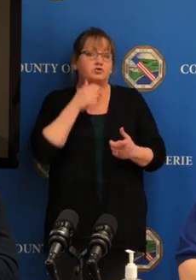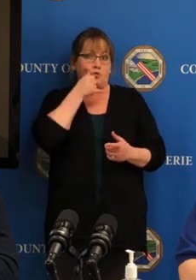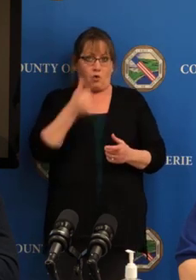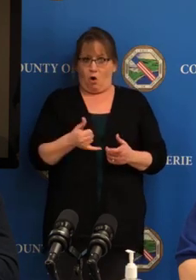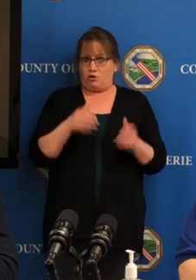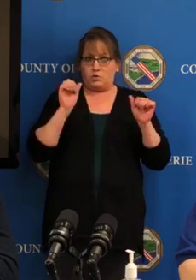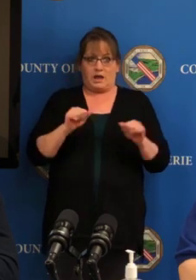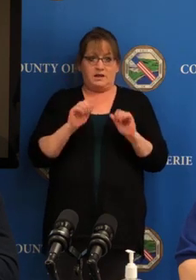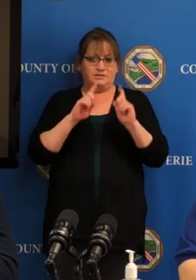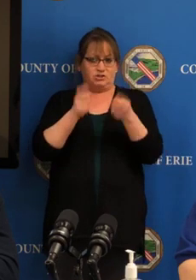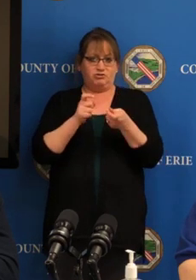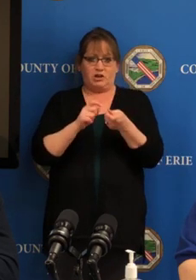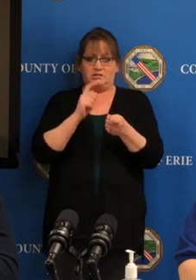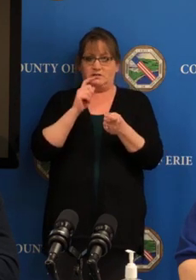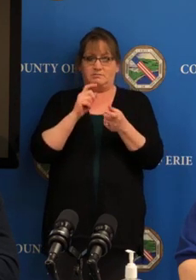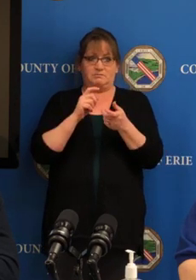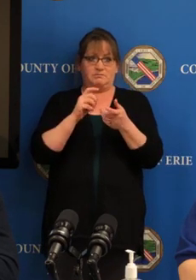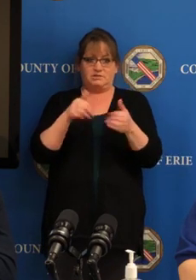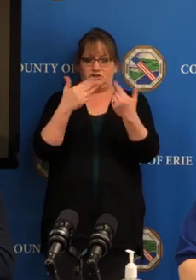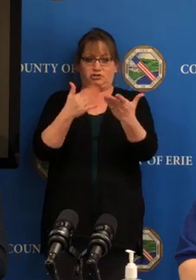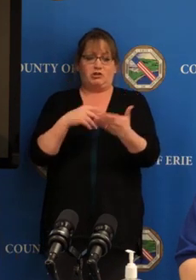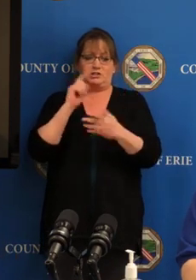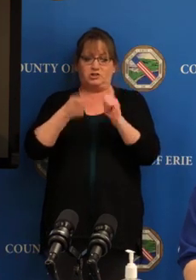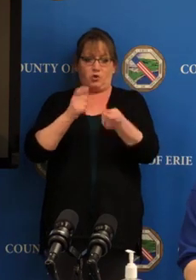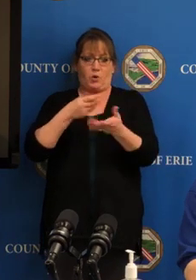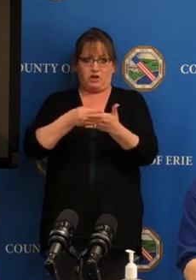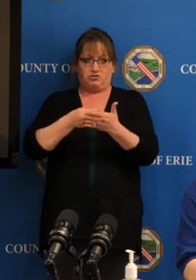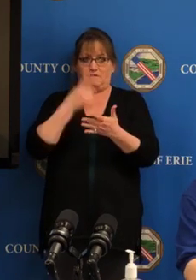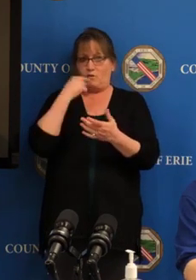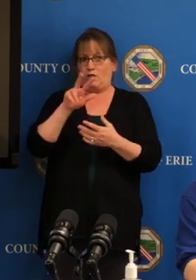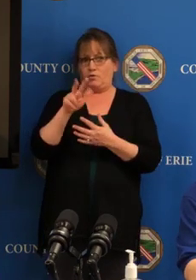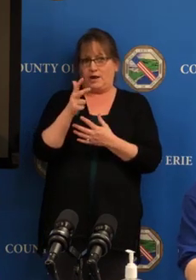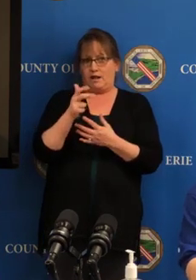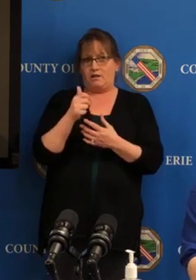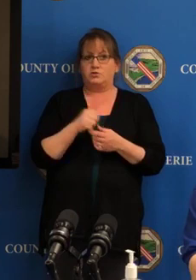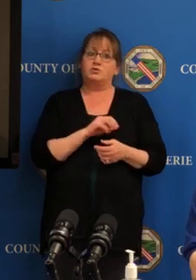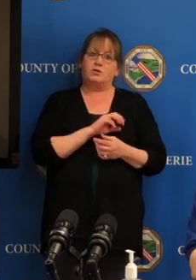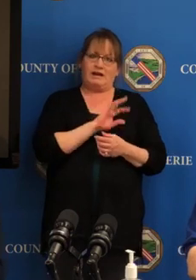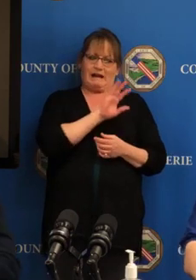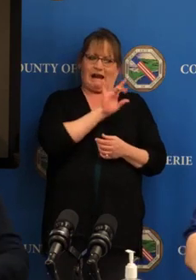suggested donation of $3 per ride or $8 for the wheelchair van.